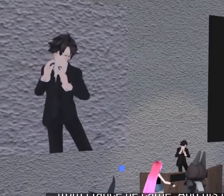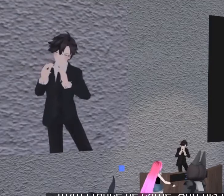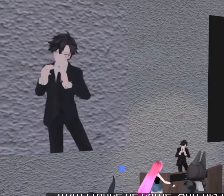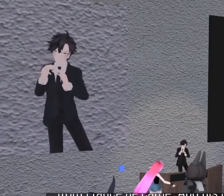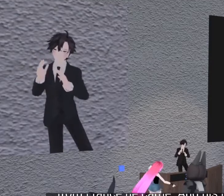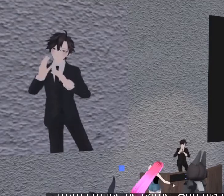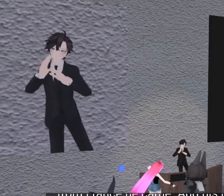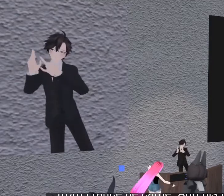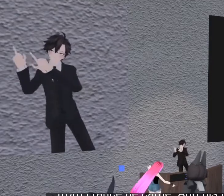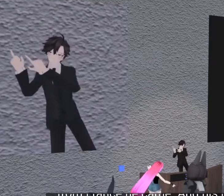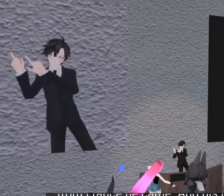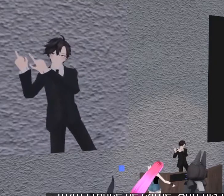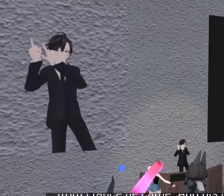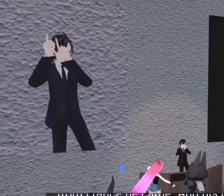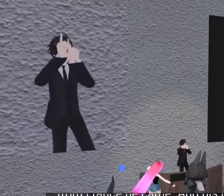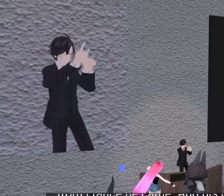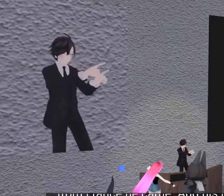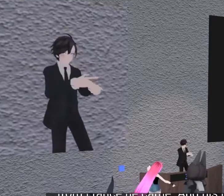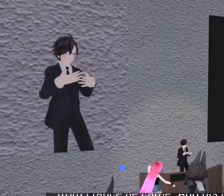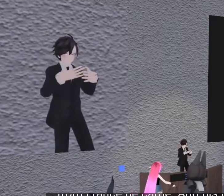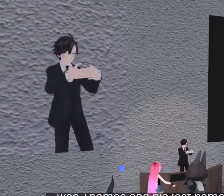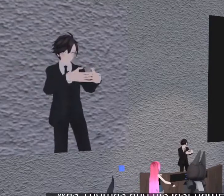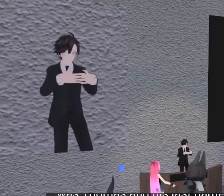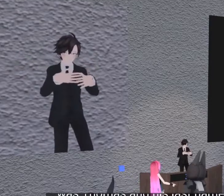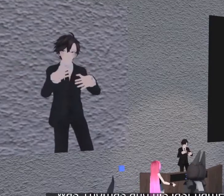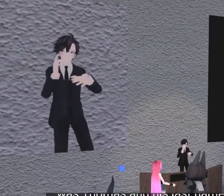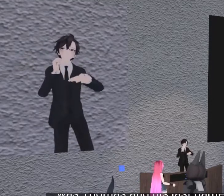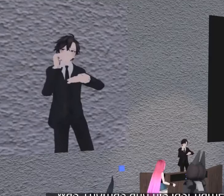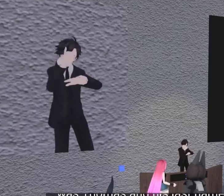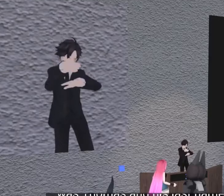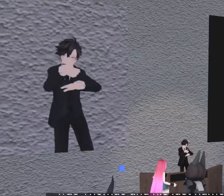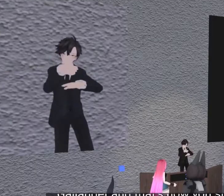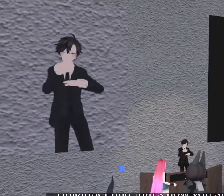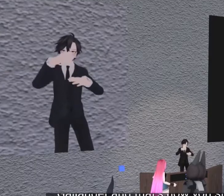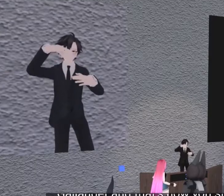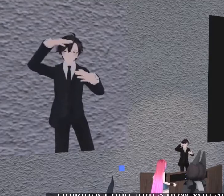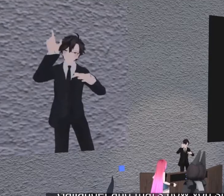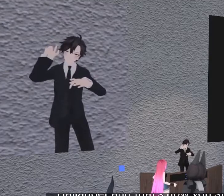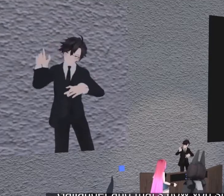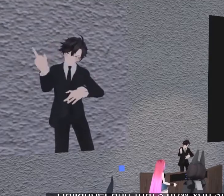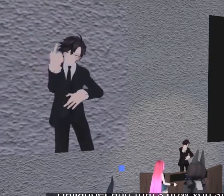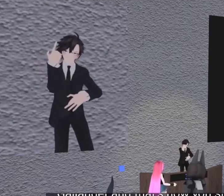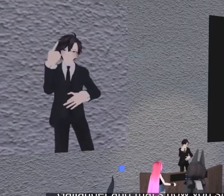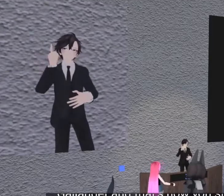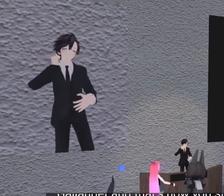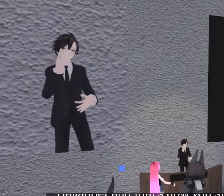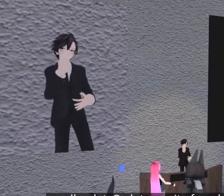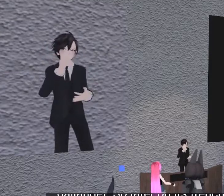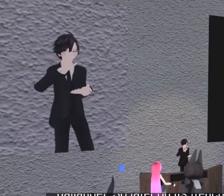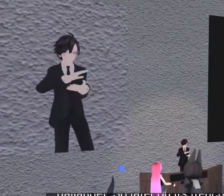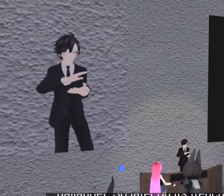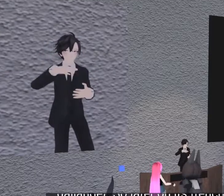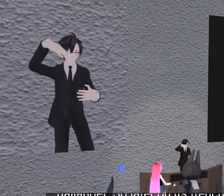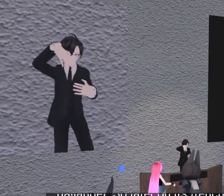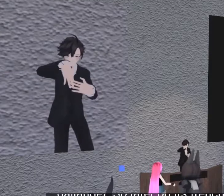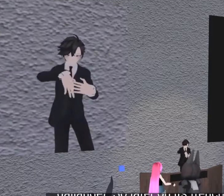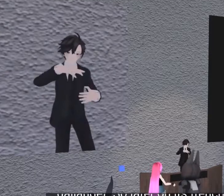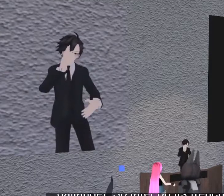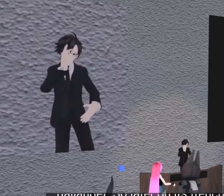this girl named Claire, I think that's how you pronounce it, and later on they came to America, and they set up the first ever